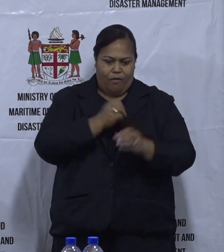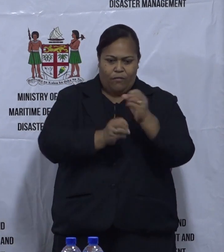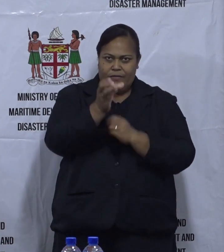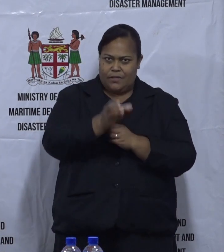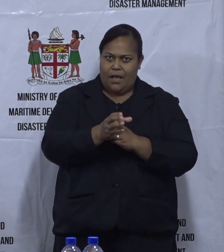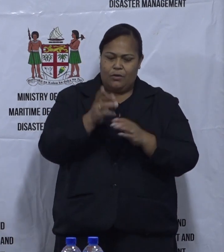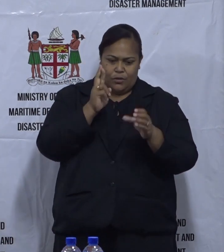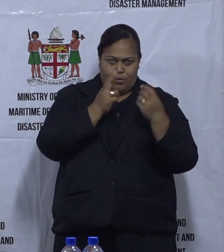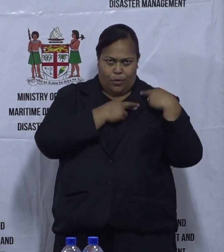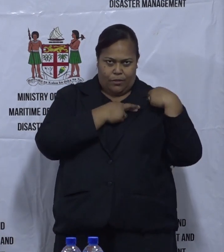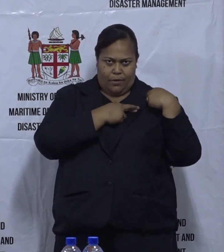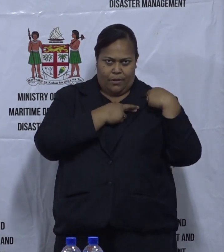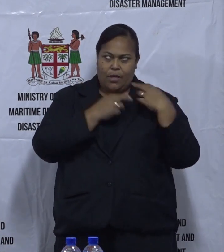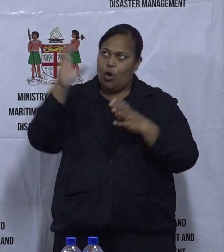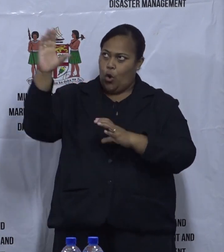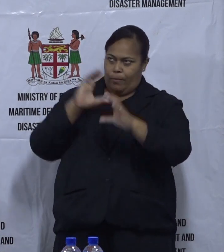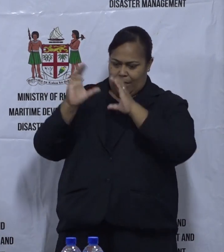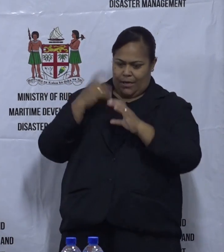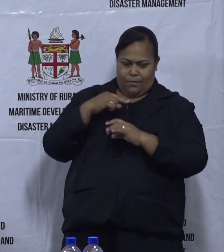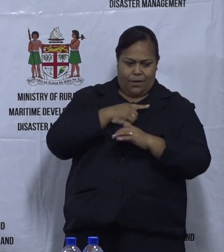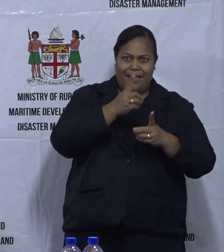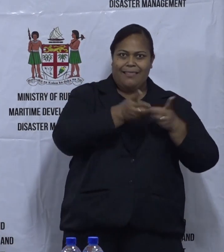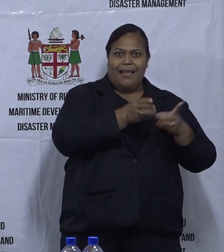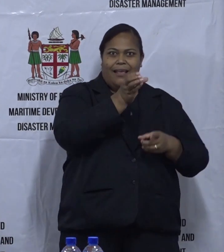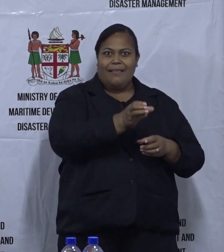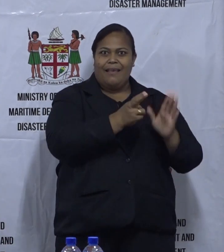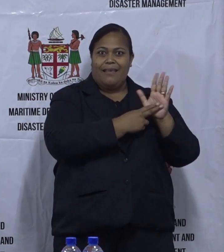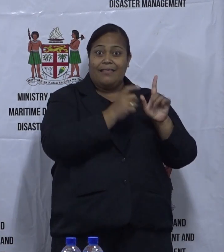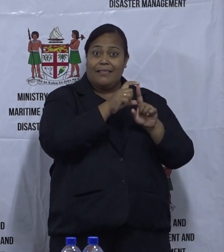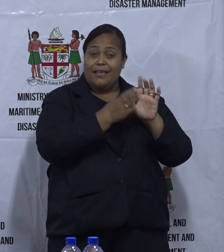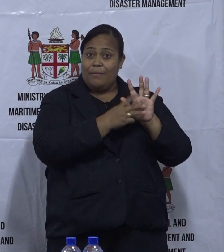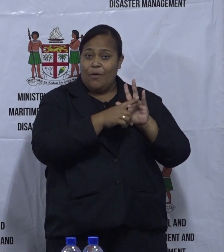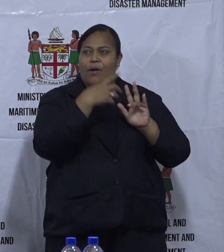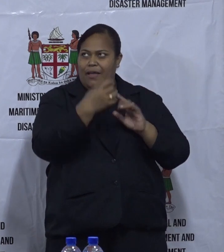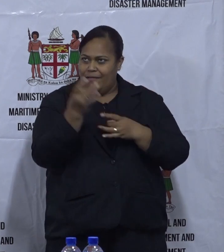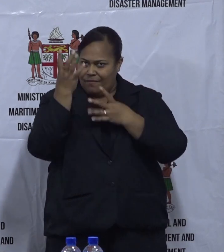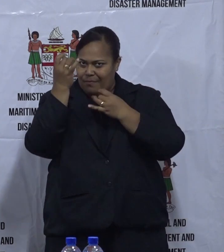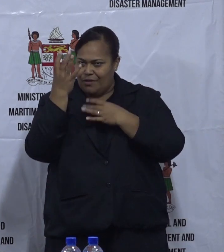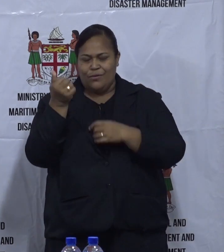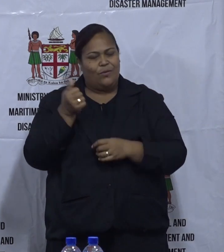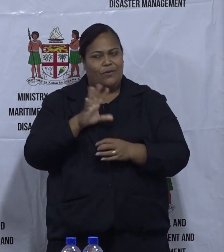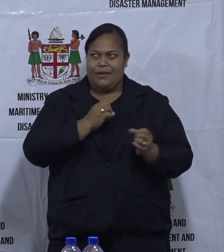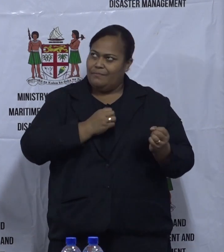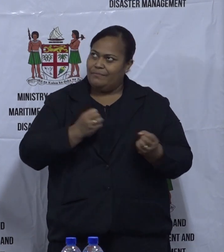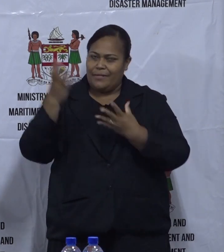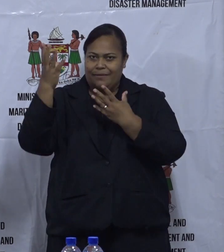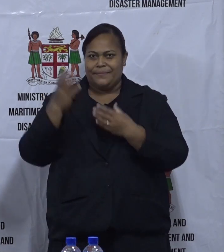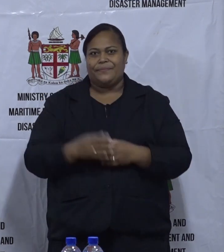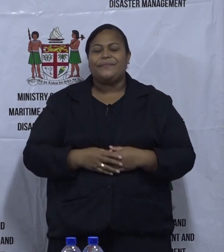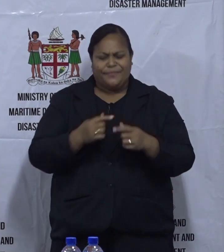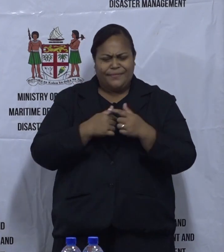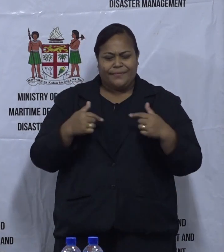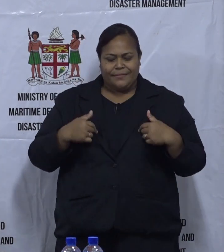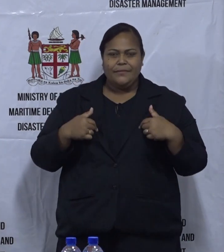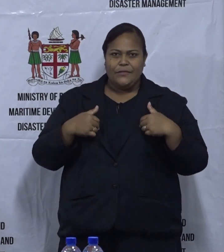officers that communicate directly with the director, and they have most of the information in place. But definitely we will look